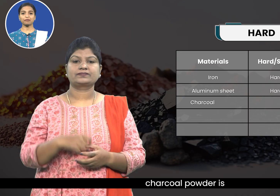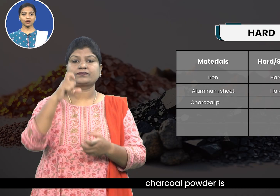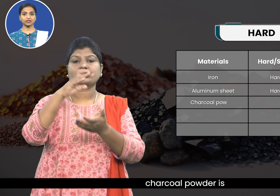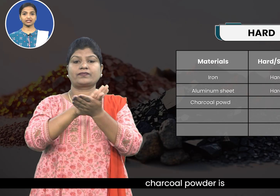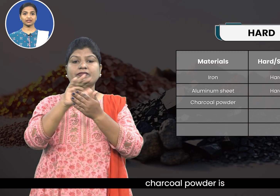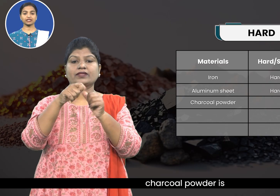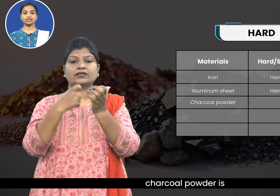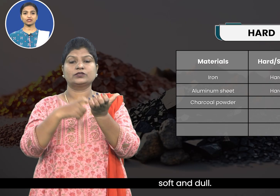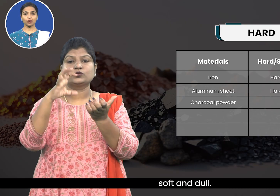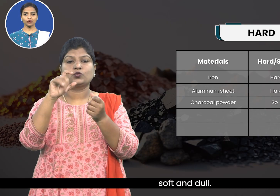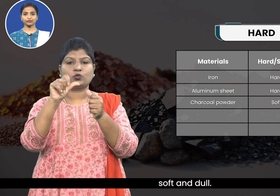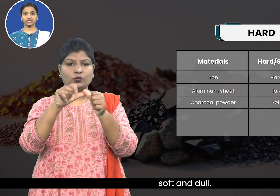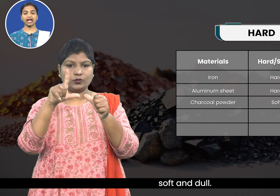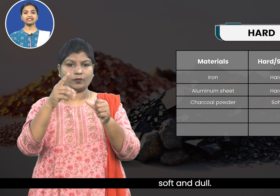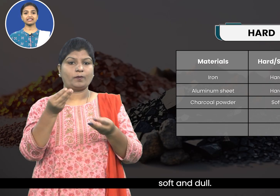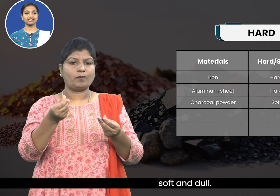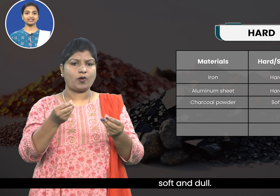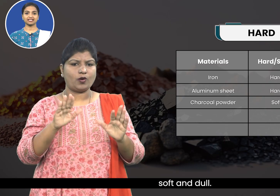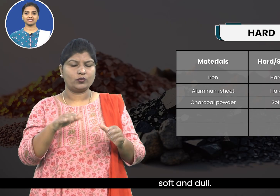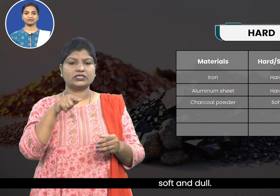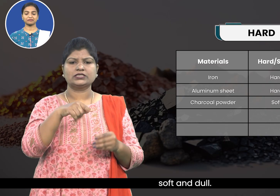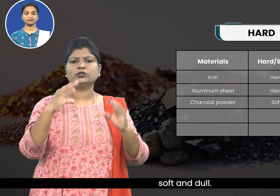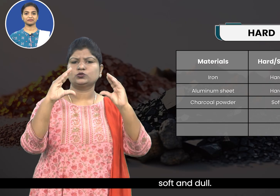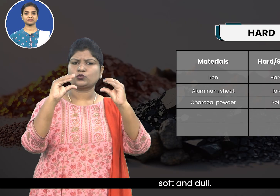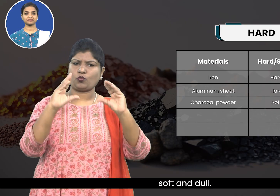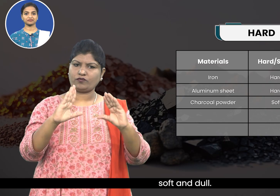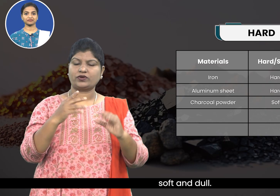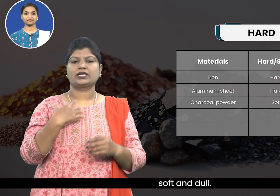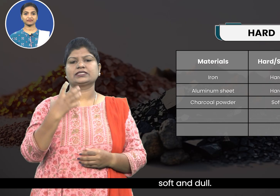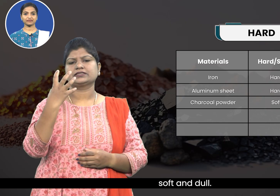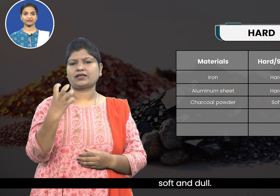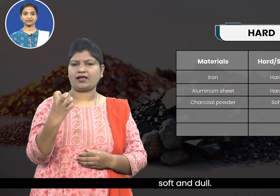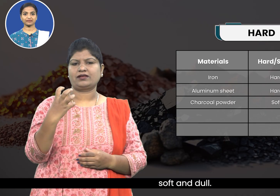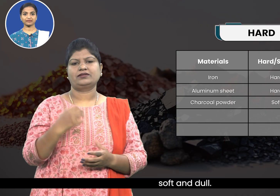Charcoal powder is soft and dull.